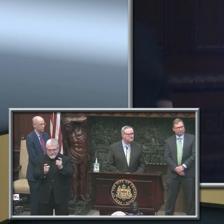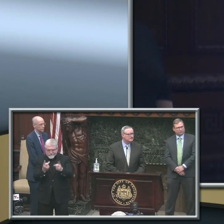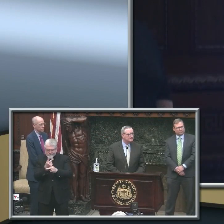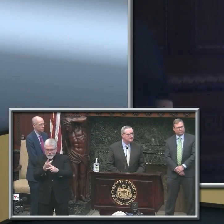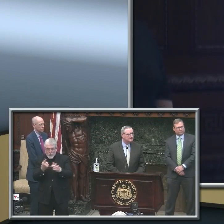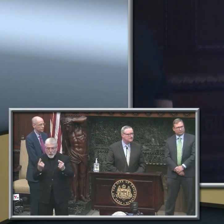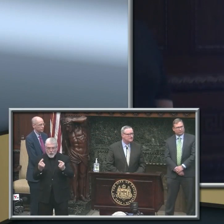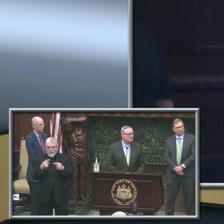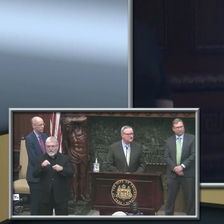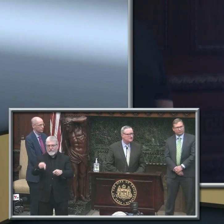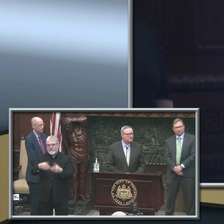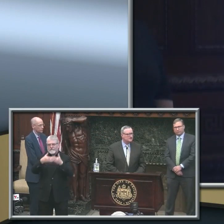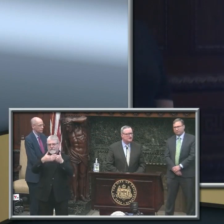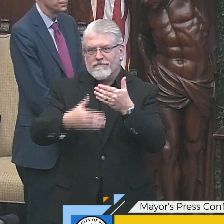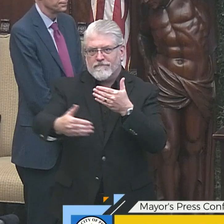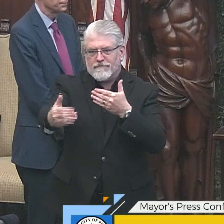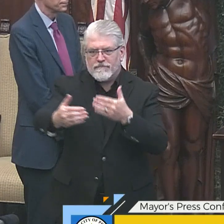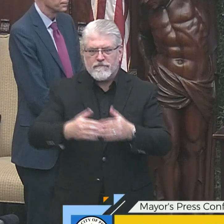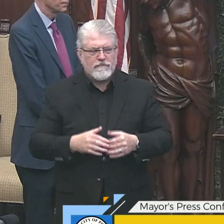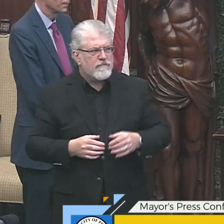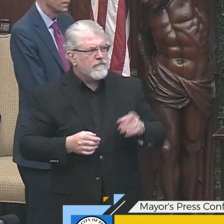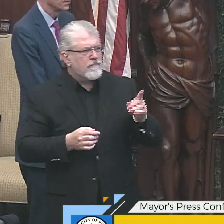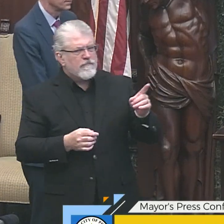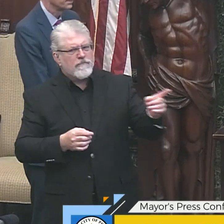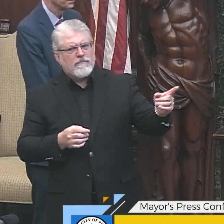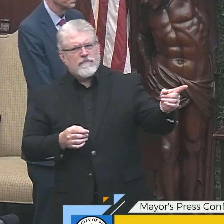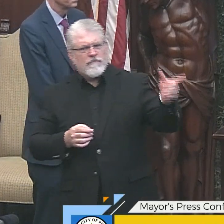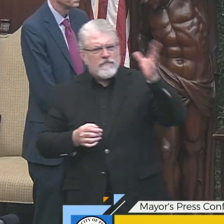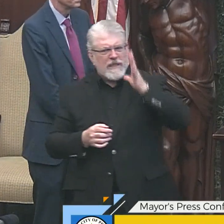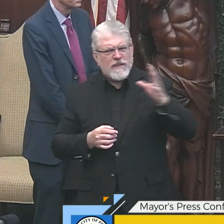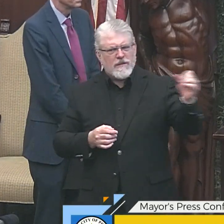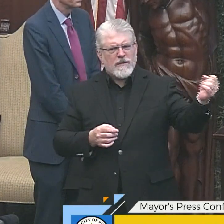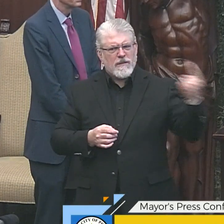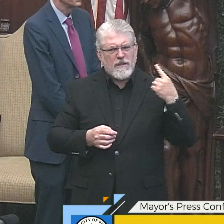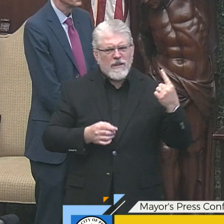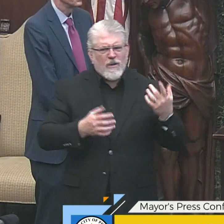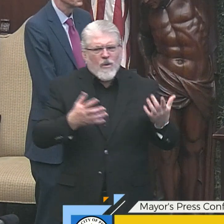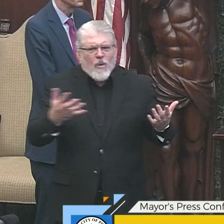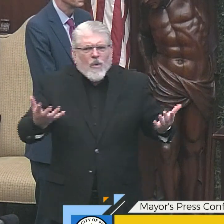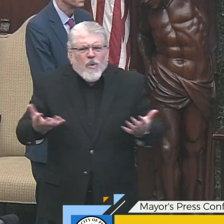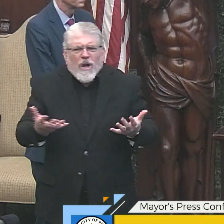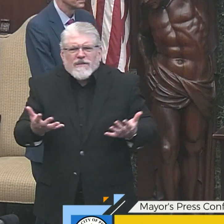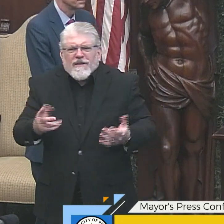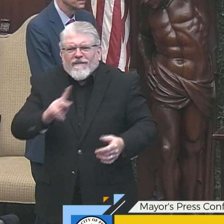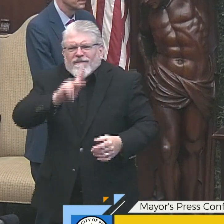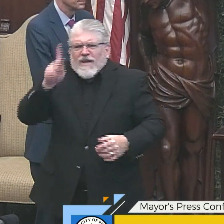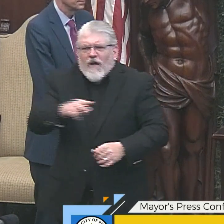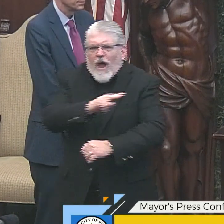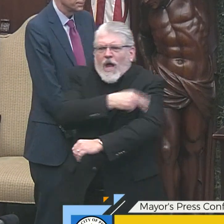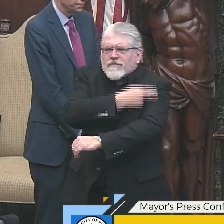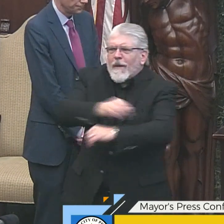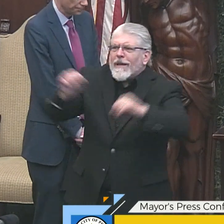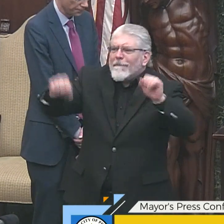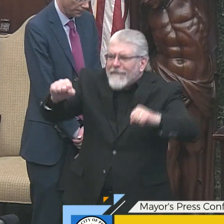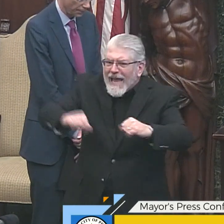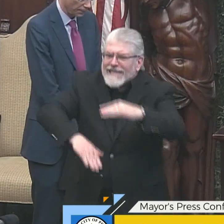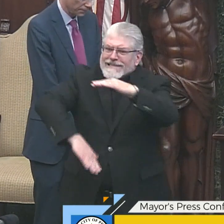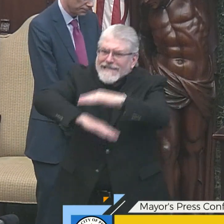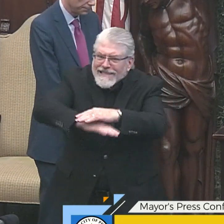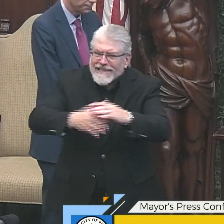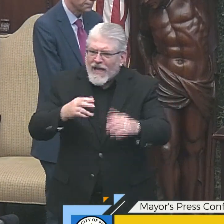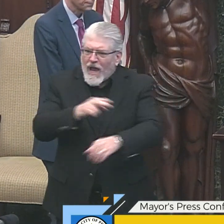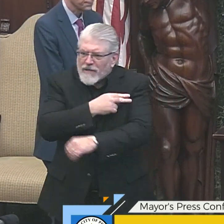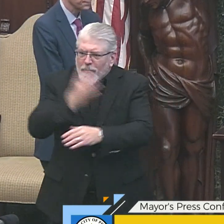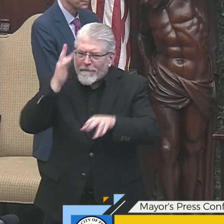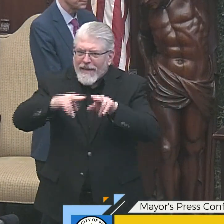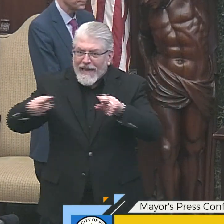what Philadelphia's hospital capacity is, and what were the answers? That question is difficult to answer because every day the hospital census is